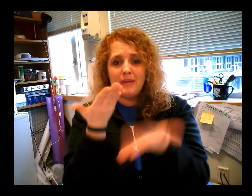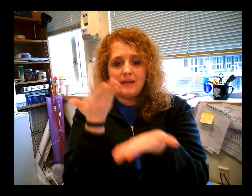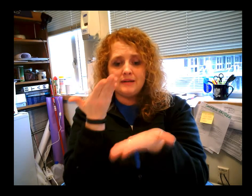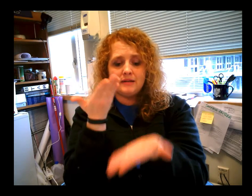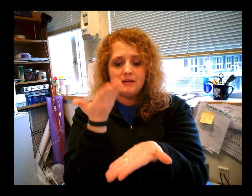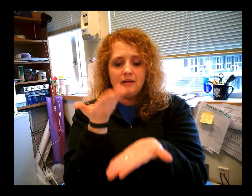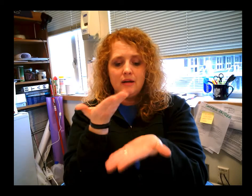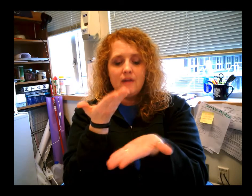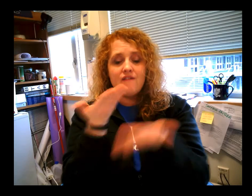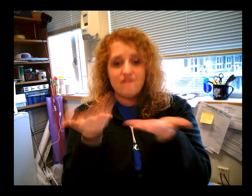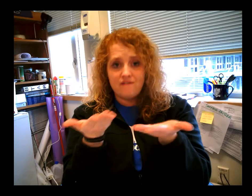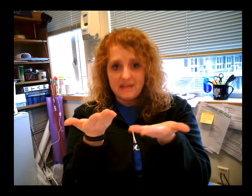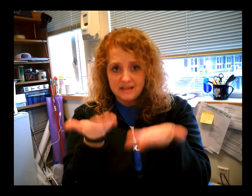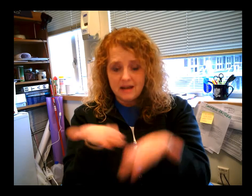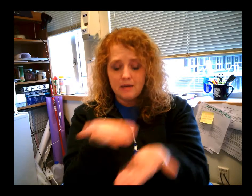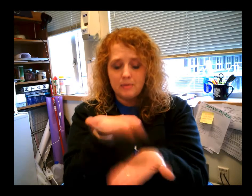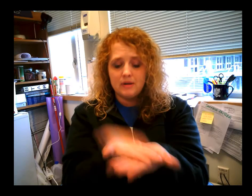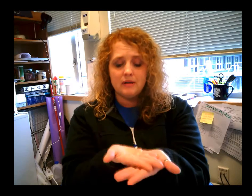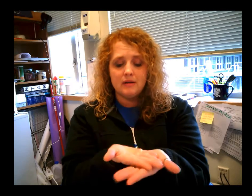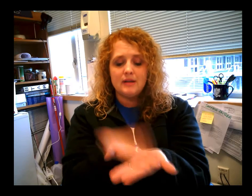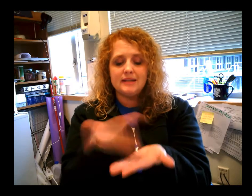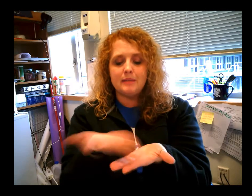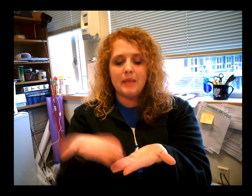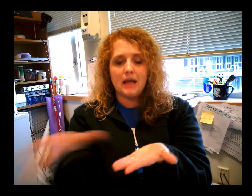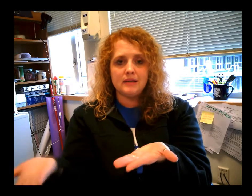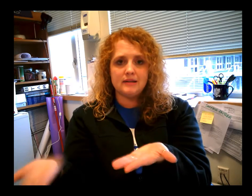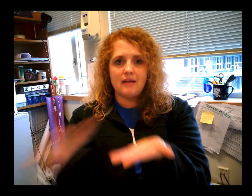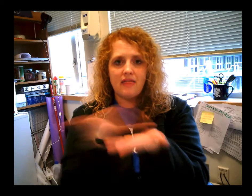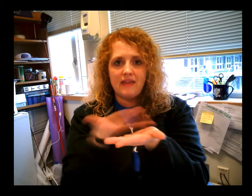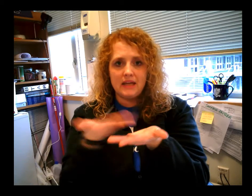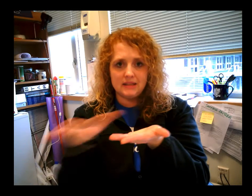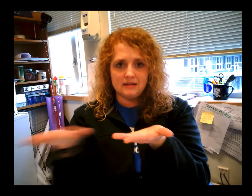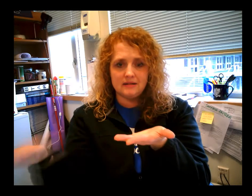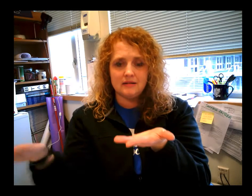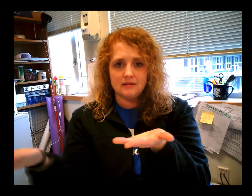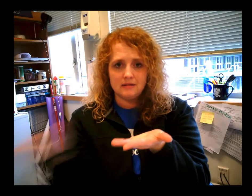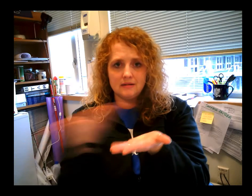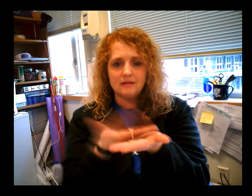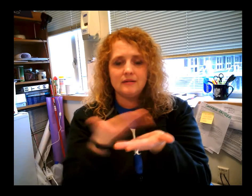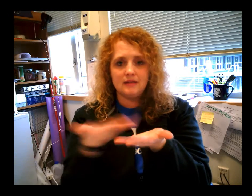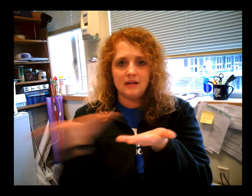B's facing up. Supplies. Things. Things.